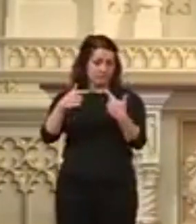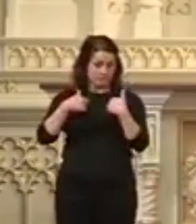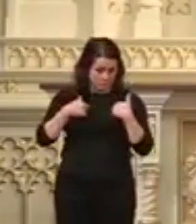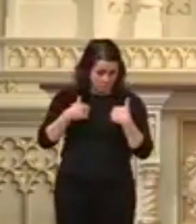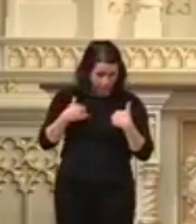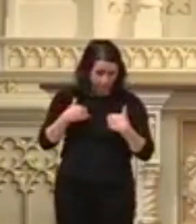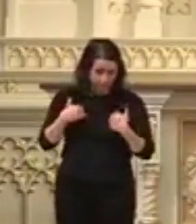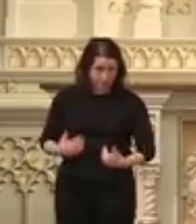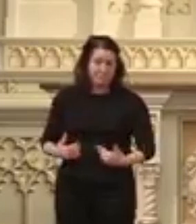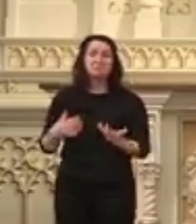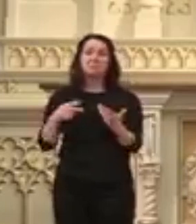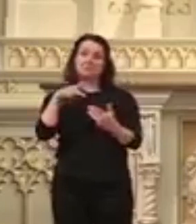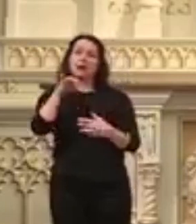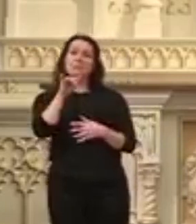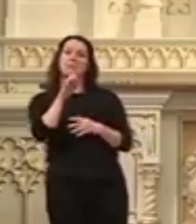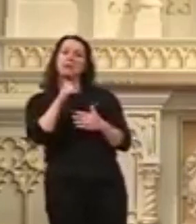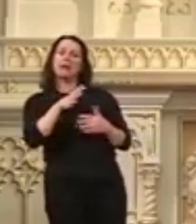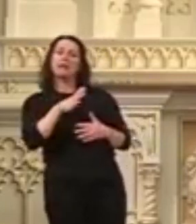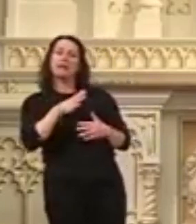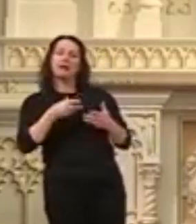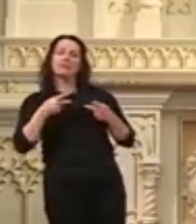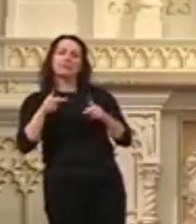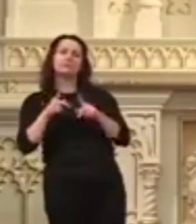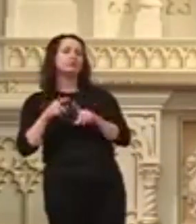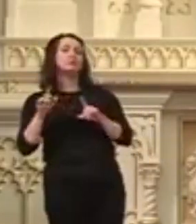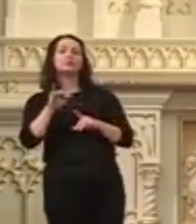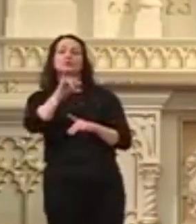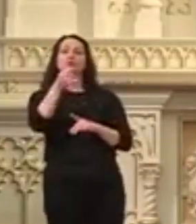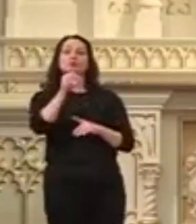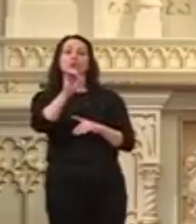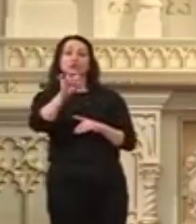it. So he came and took his body.